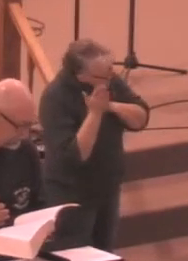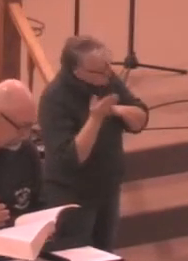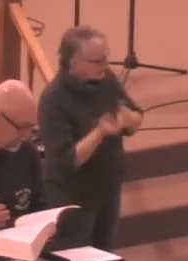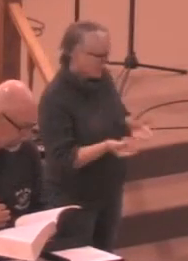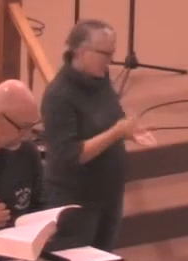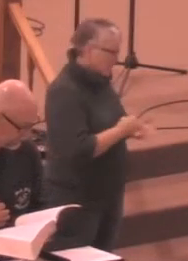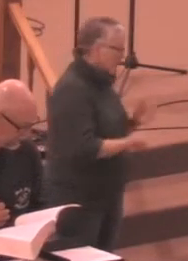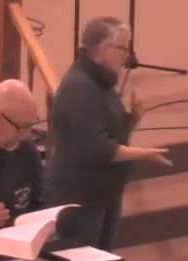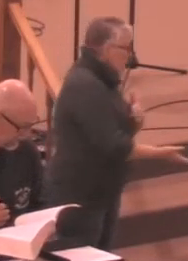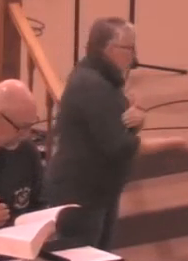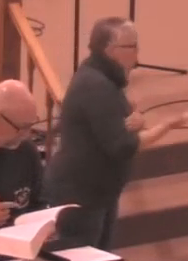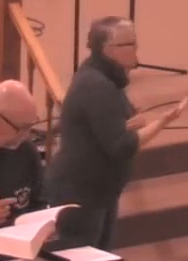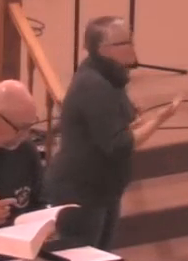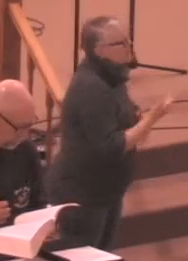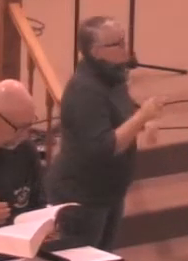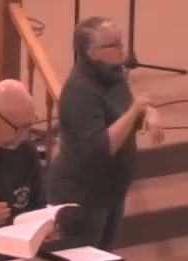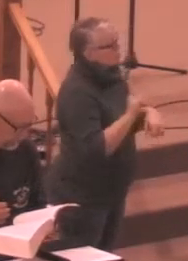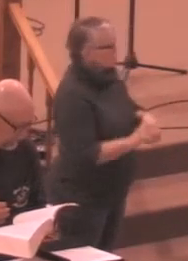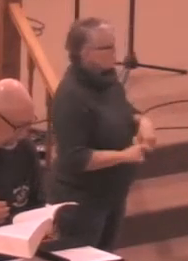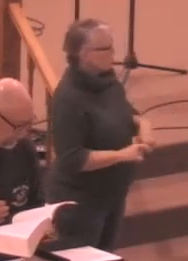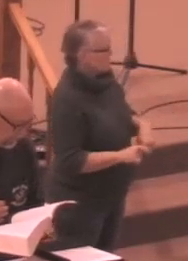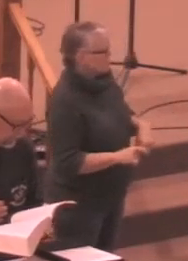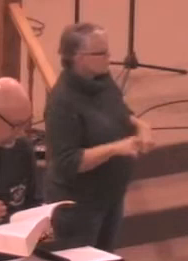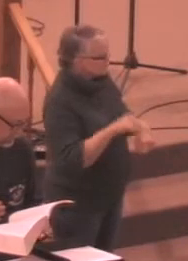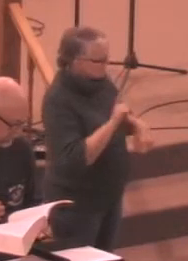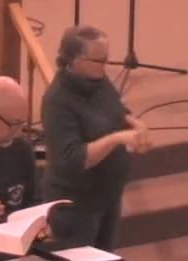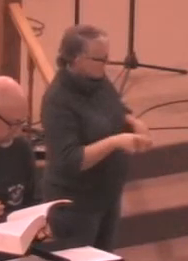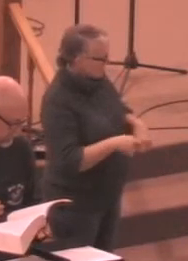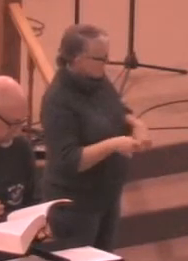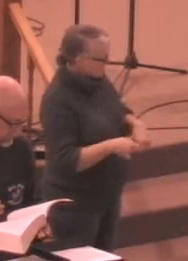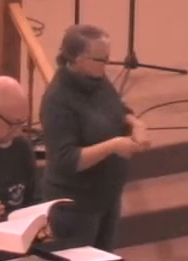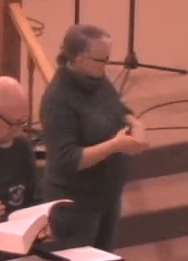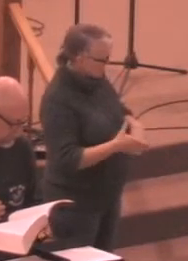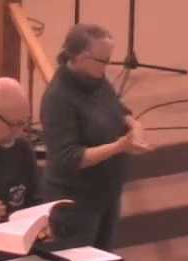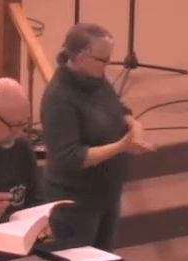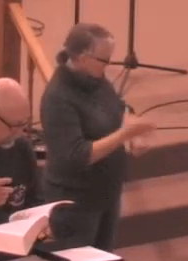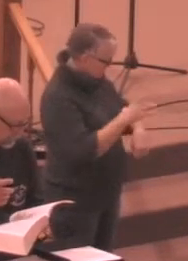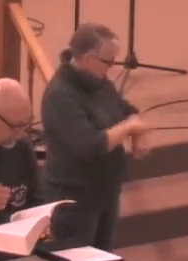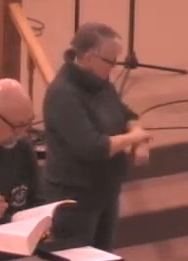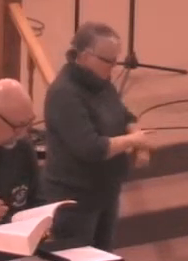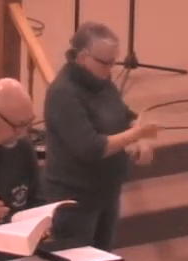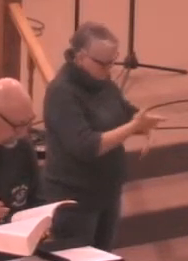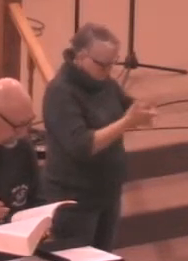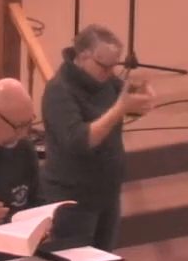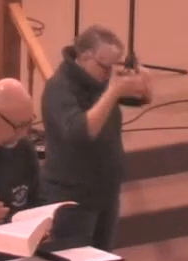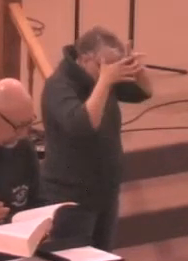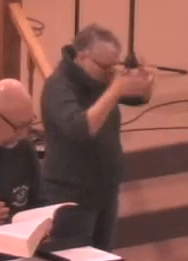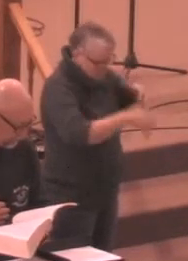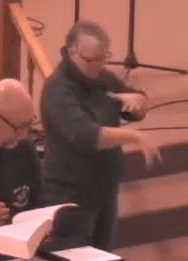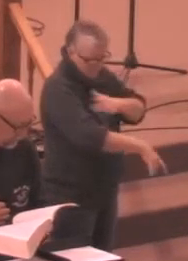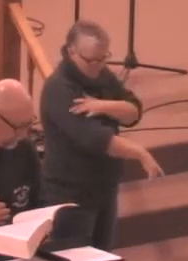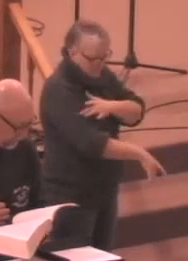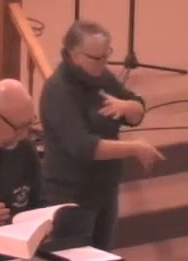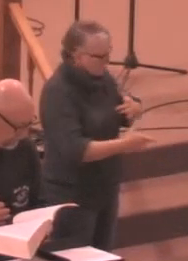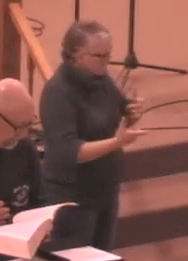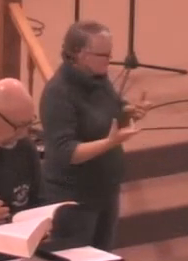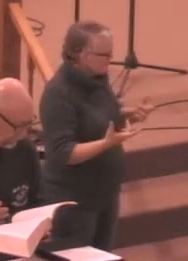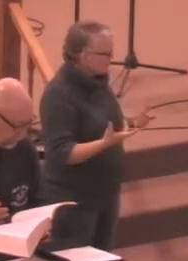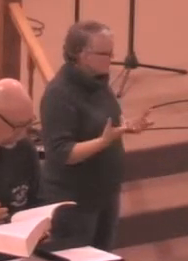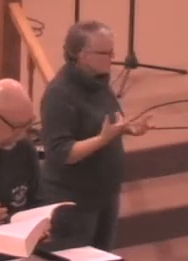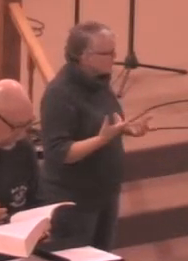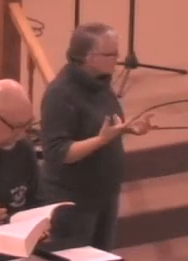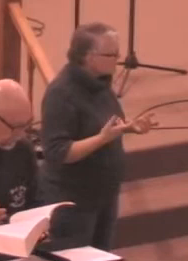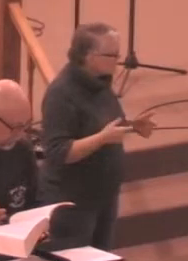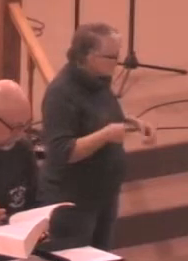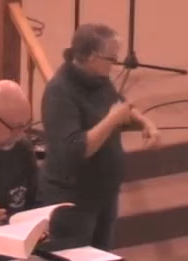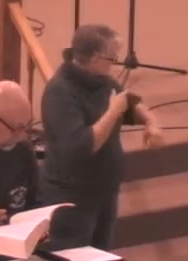them as a sign on your hand, forearm, and they shall be used as bands, frontals, frontlets on your forehead. And you